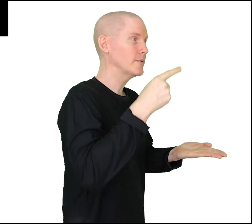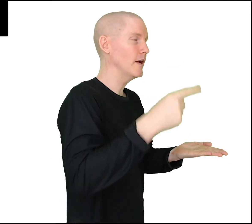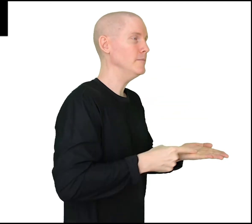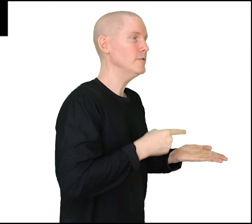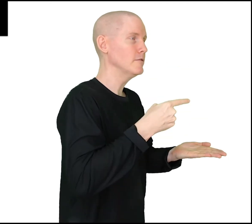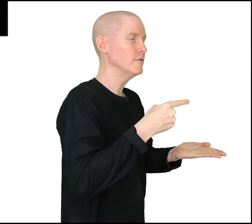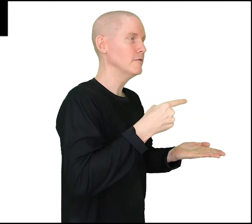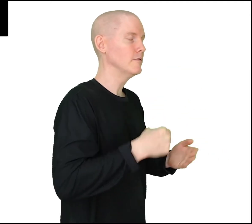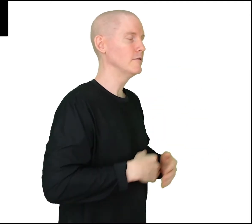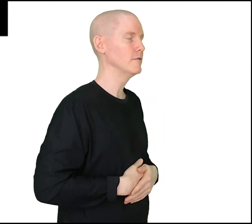sometimes.